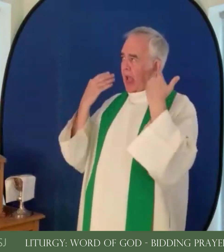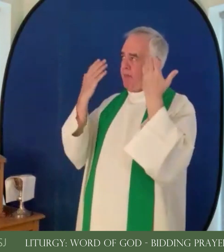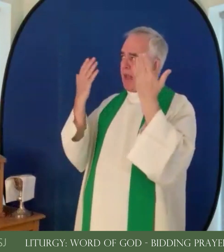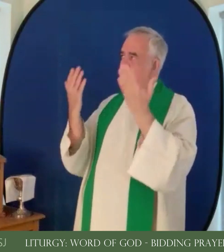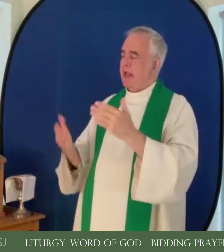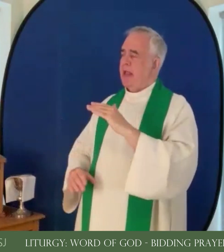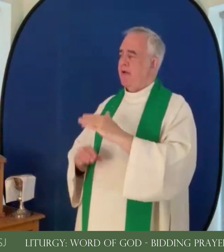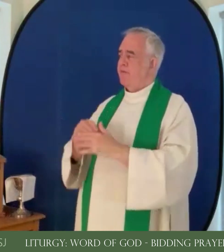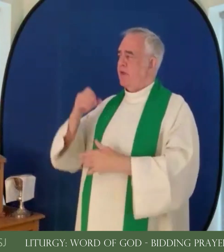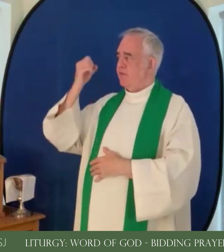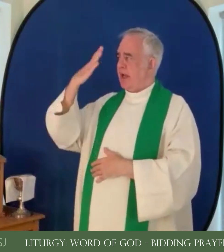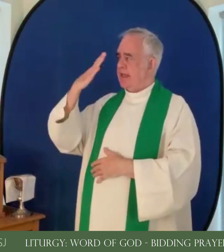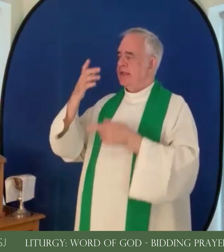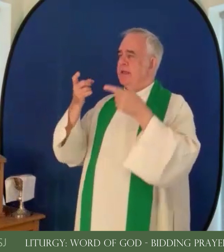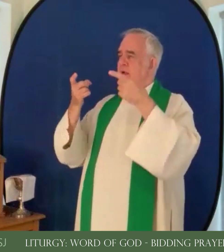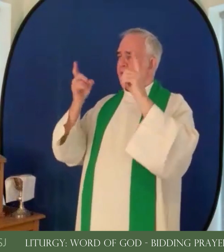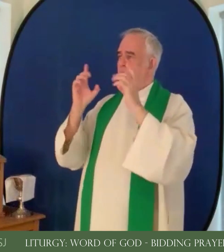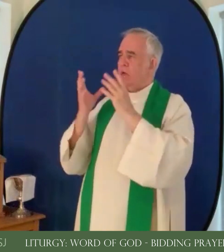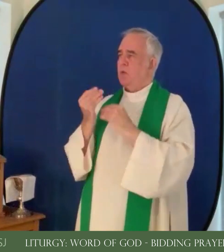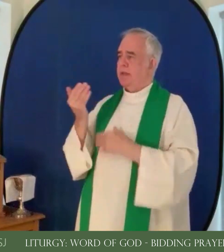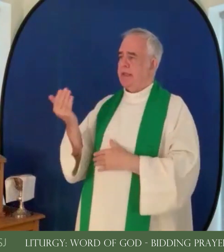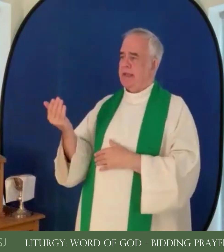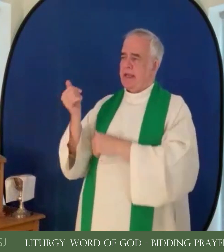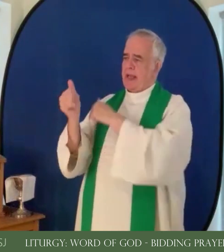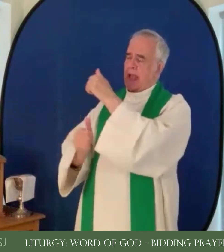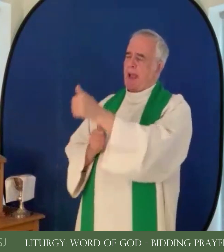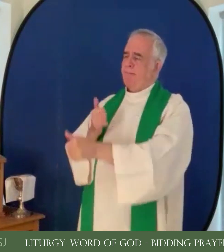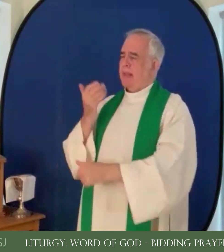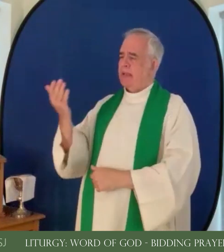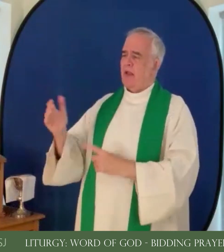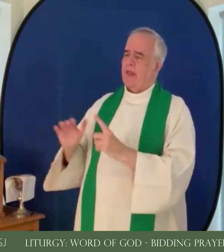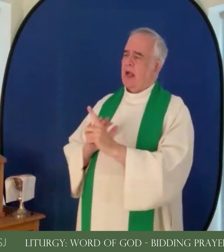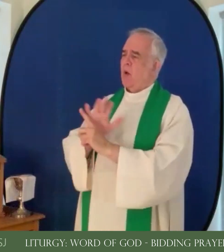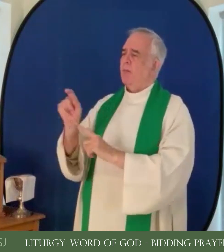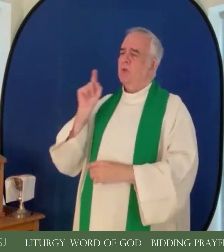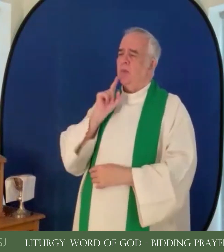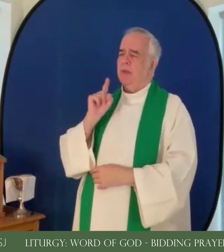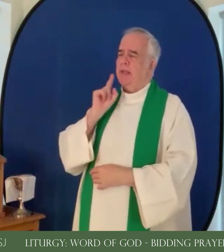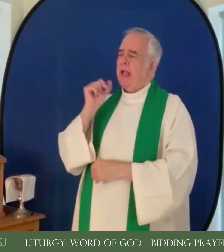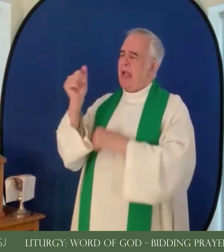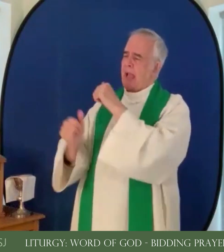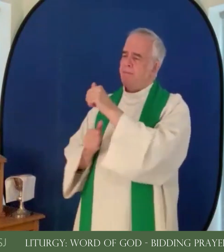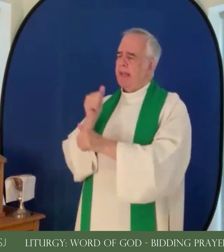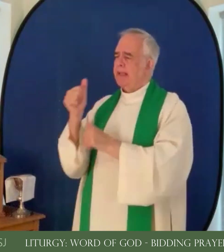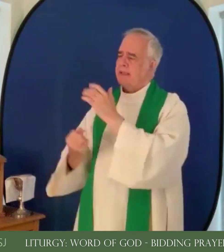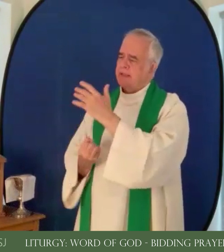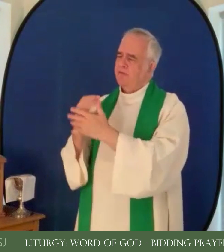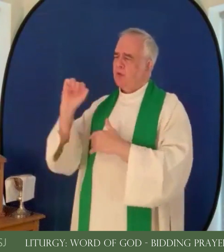Hail Mary, full of grace, the Lord is with thee. Blessed art thou among women, and blessed is the fruit